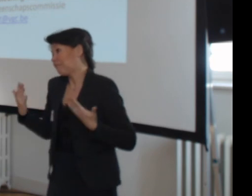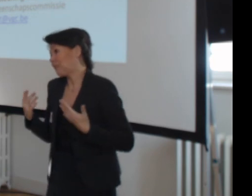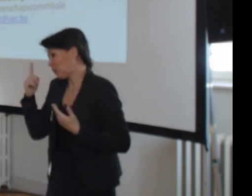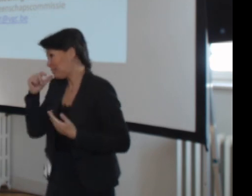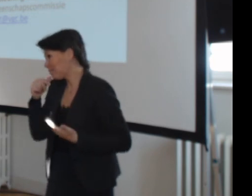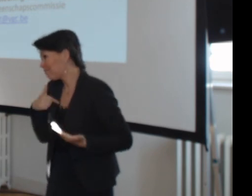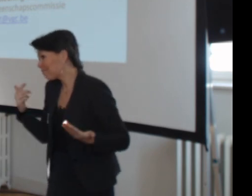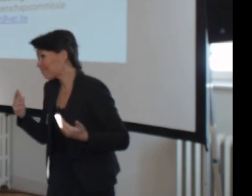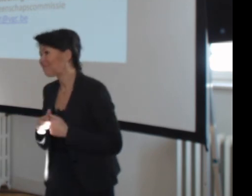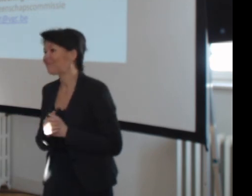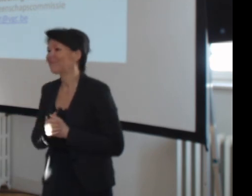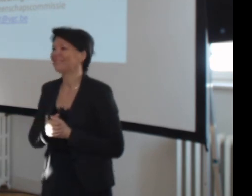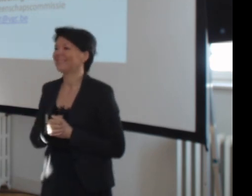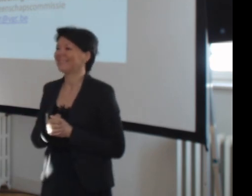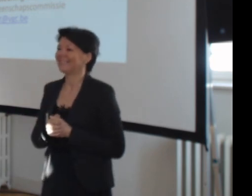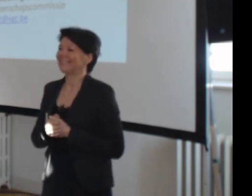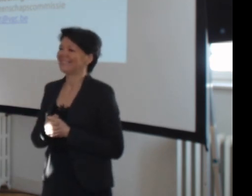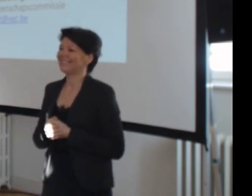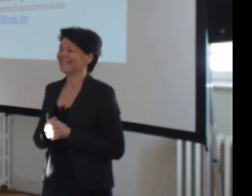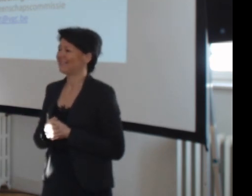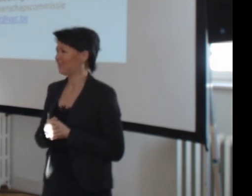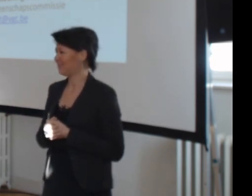I don't know.